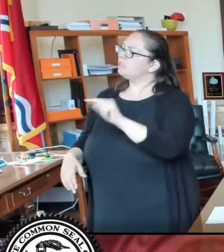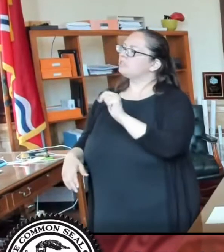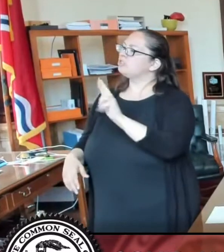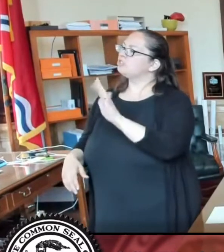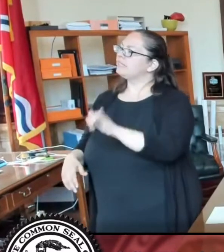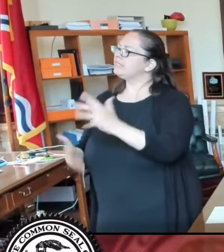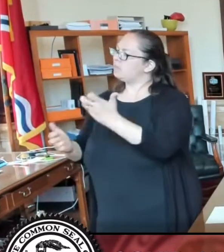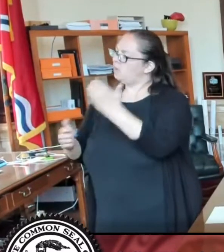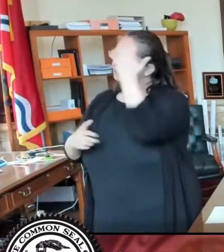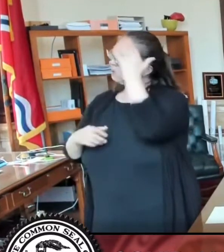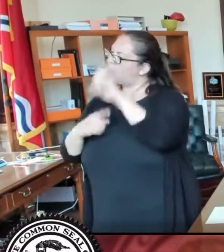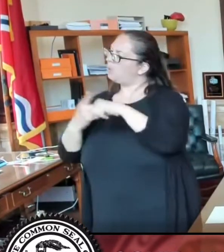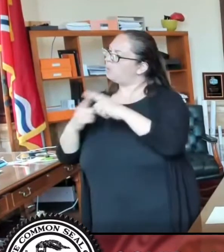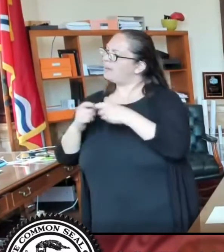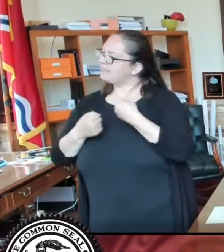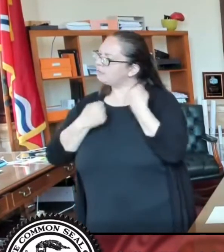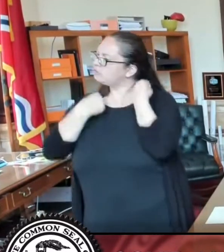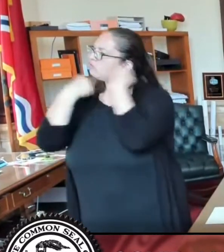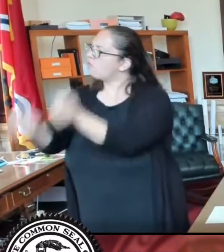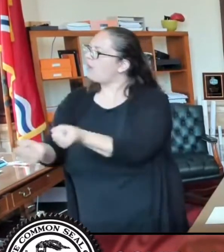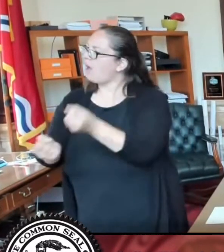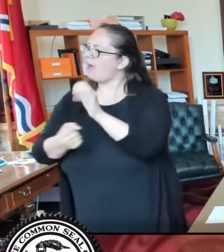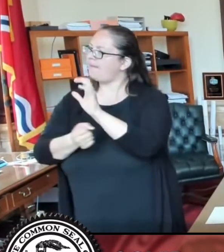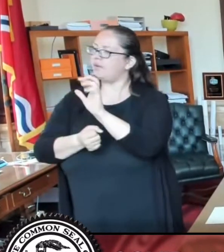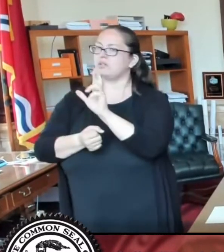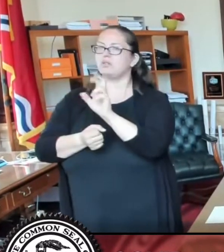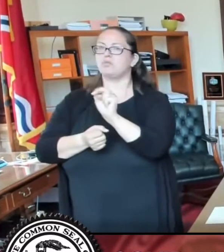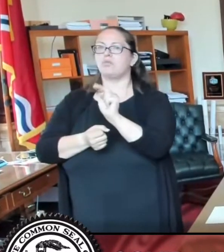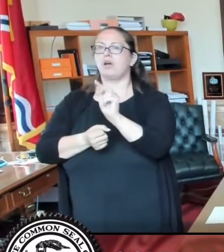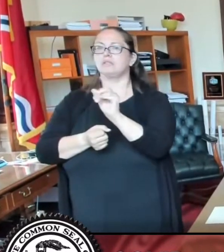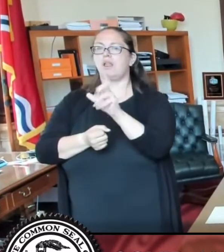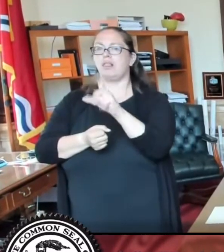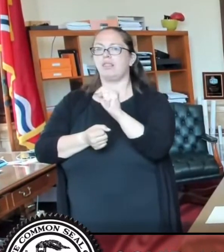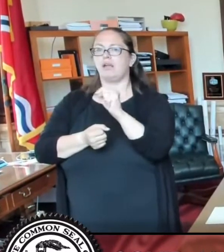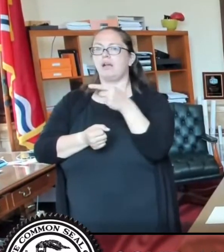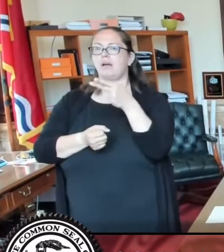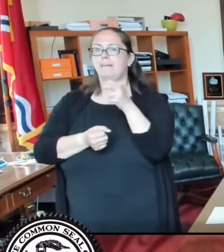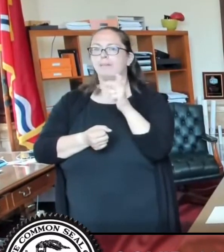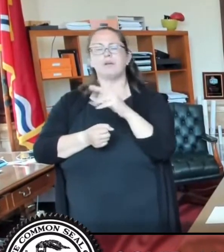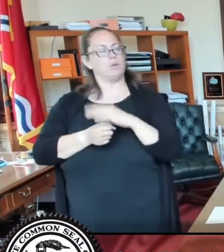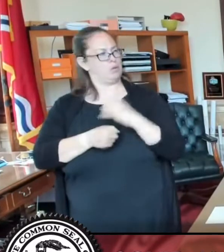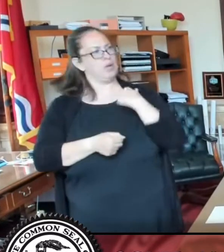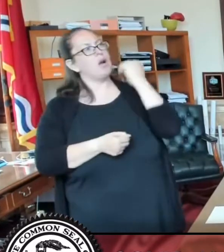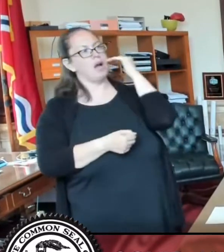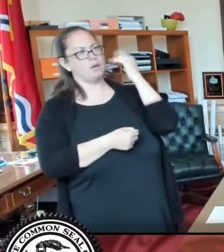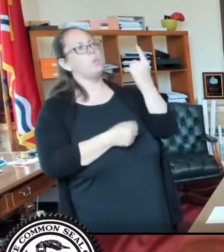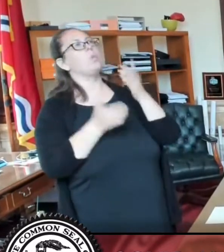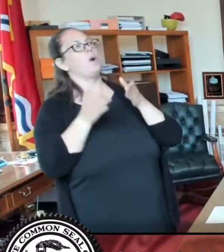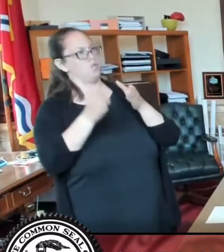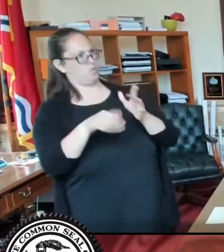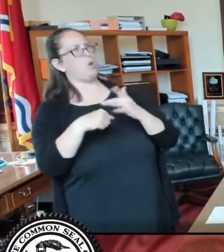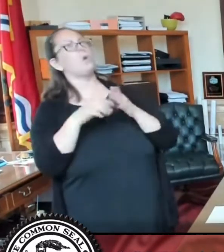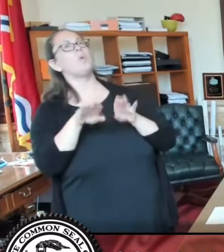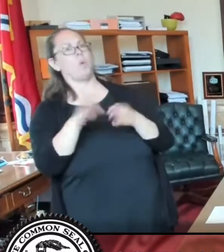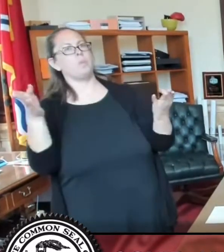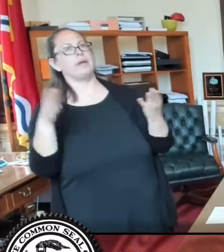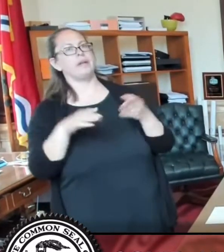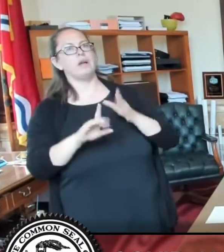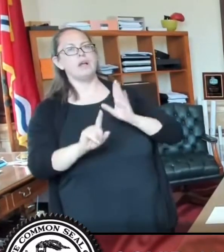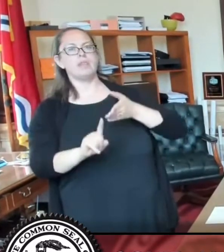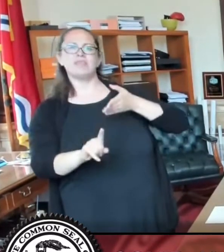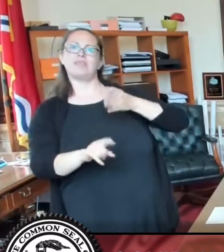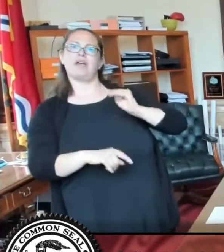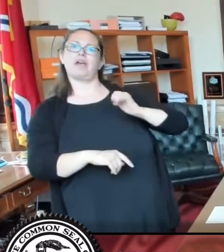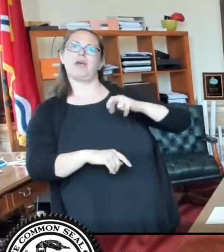to drive through Carondelet Park again. Well, there's one road I know in Carondelet Park that is open. It's the main road that